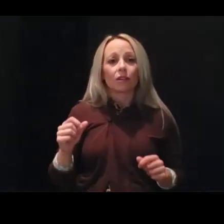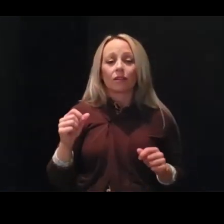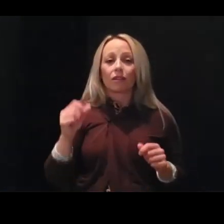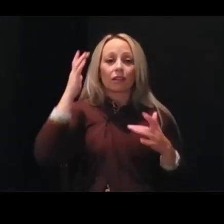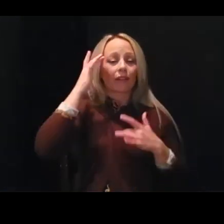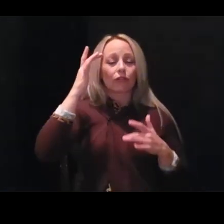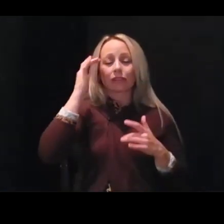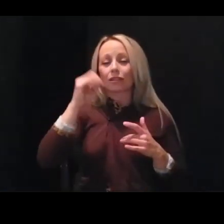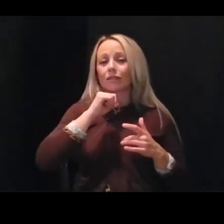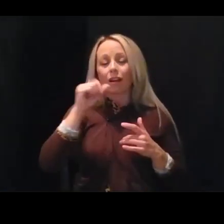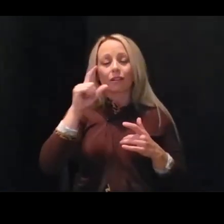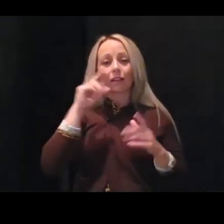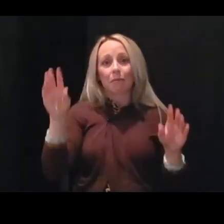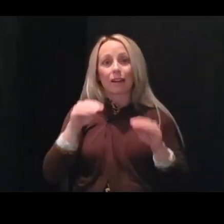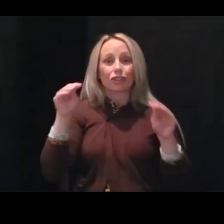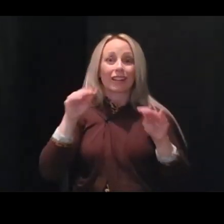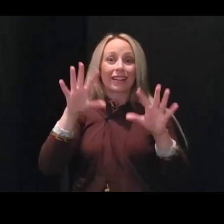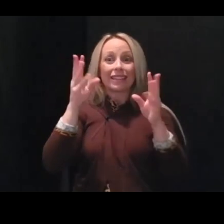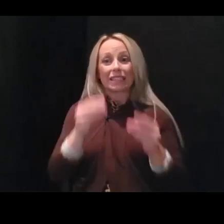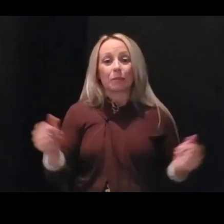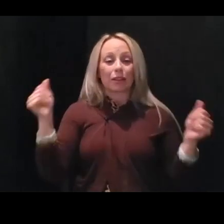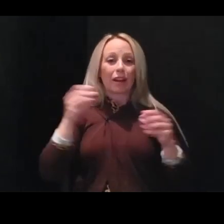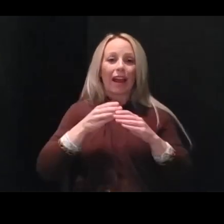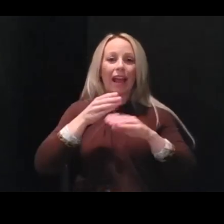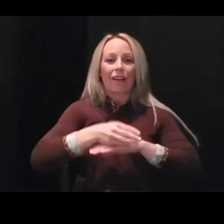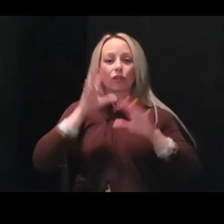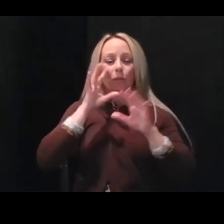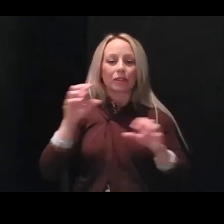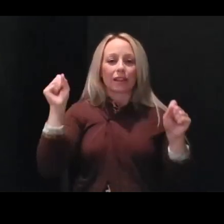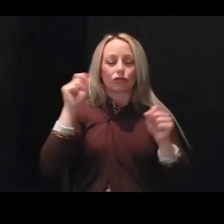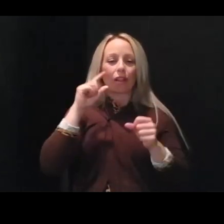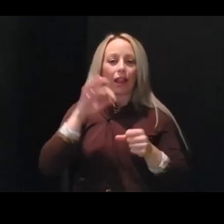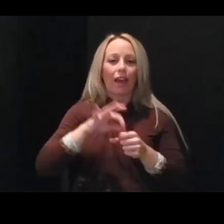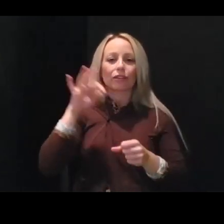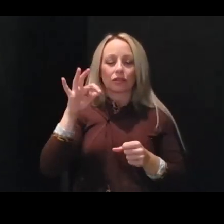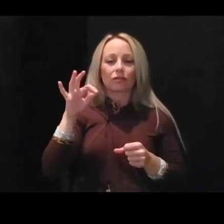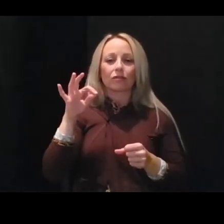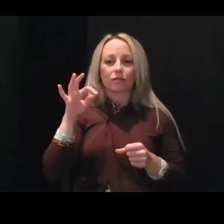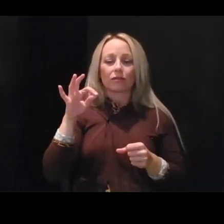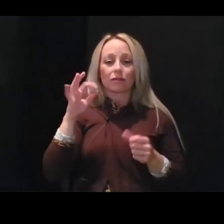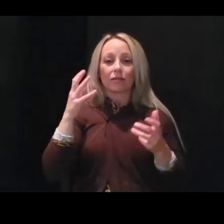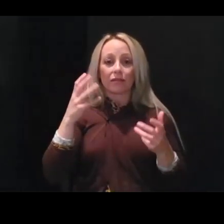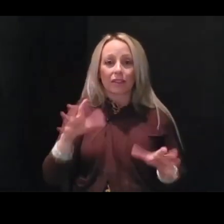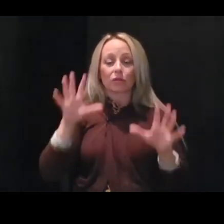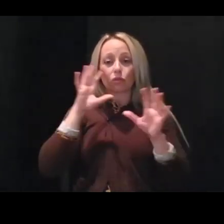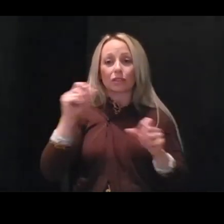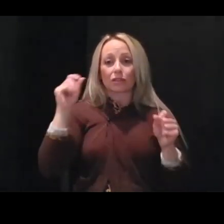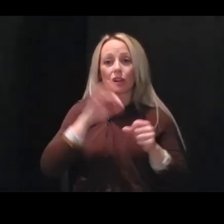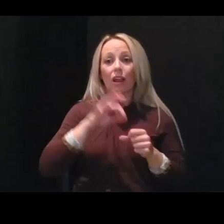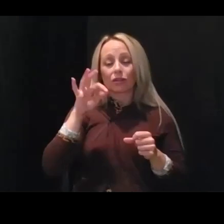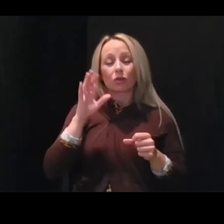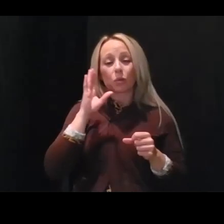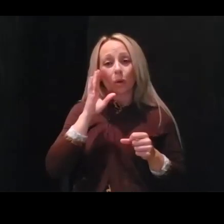disappear after the election. I can guarantee you that after the outcome of the presidential election is decided, we will continue to